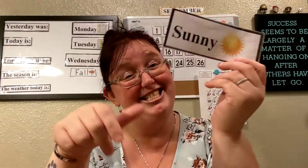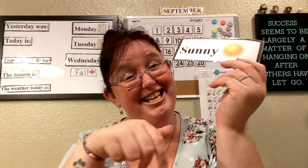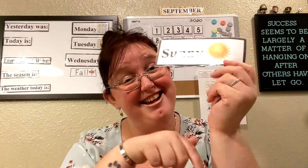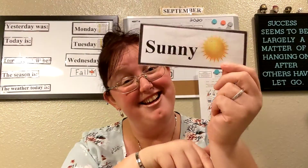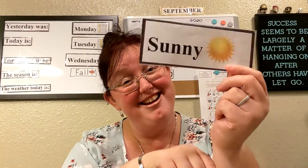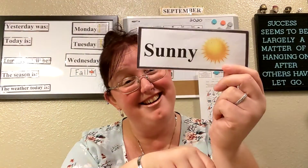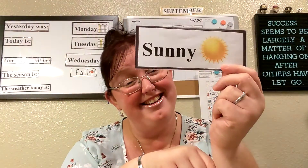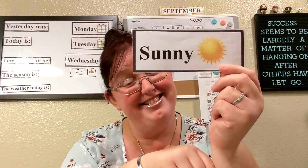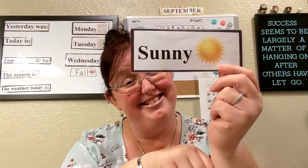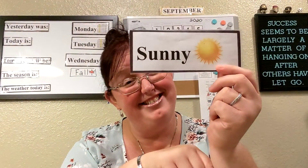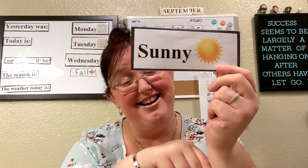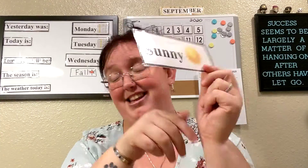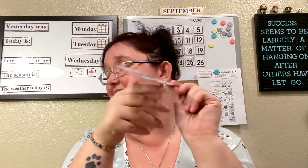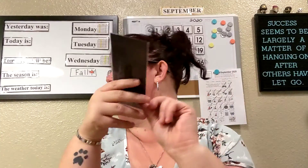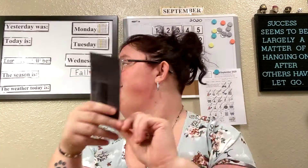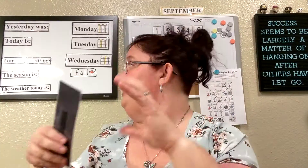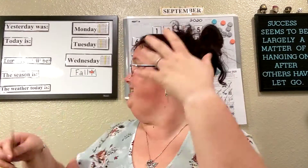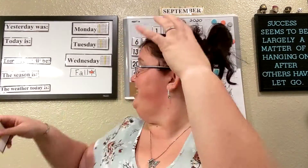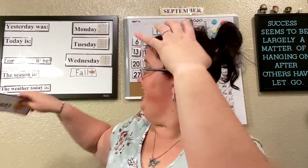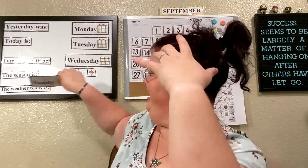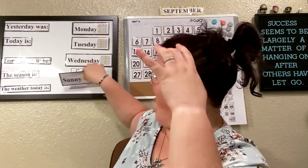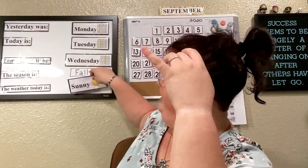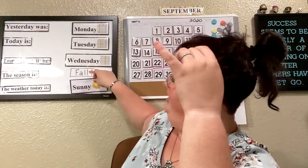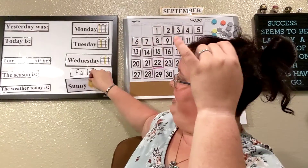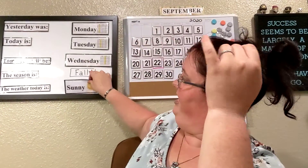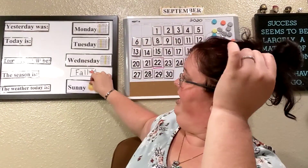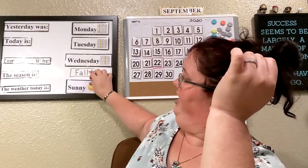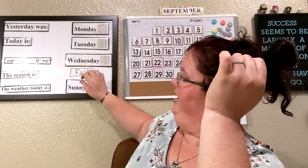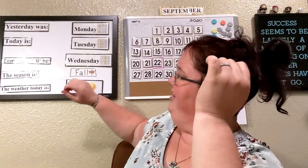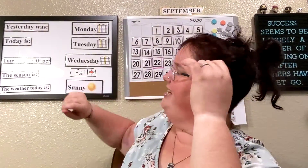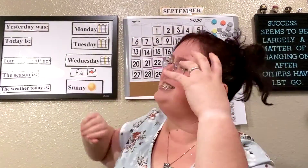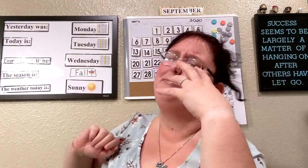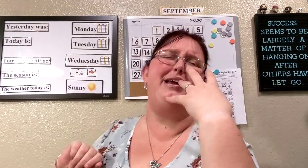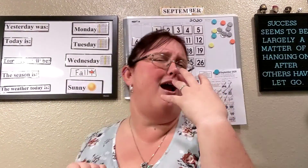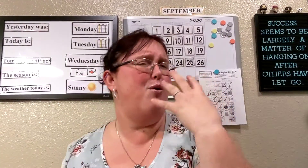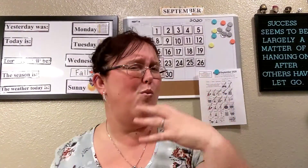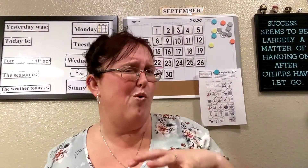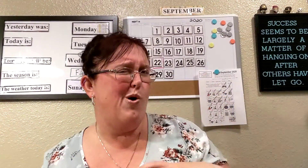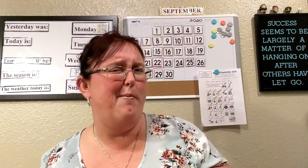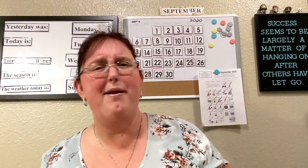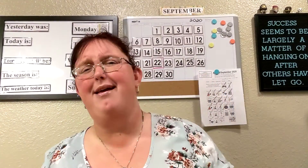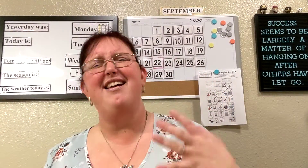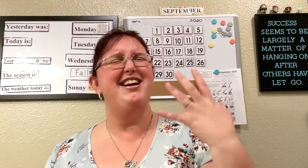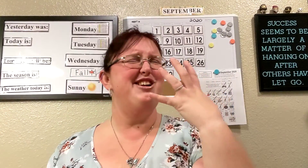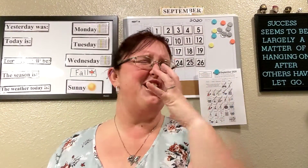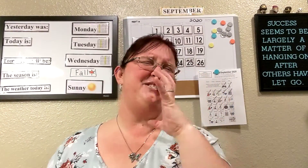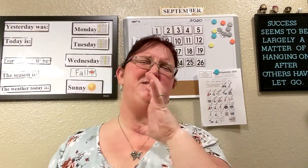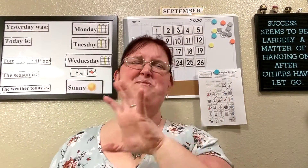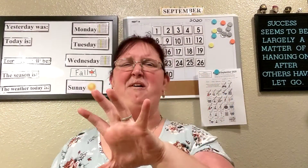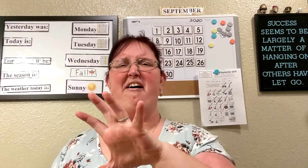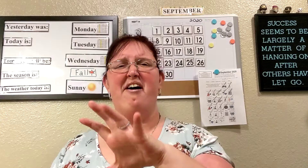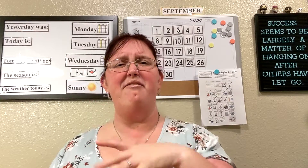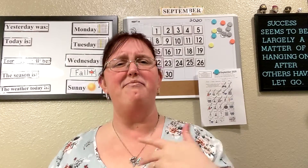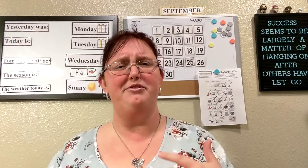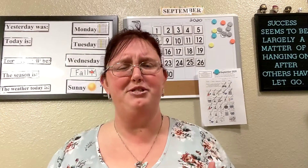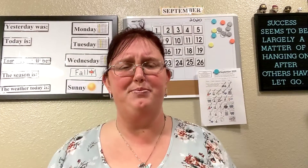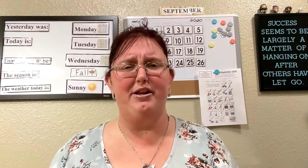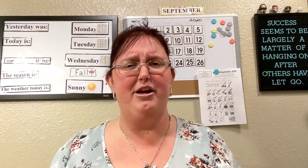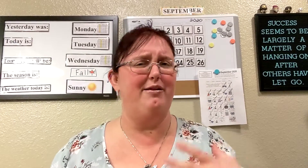it's sunny outside today. It's sunny. I think it's gonna be kind of warm, not too hot, which is pretty good,